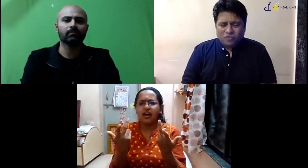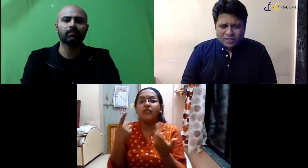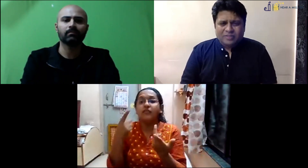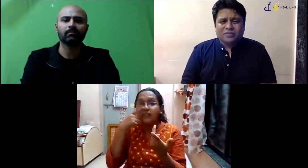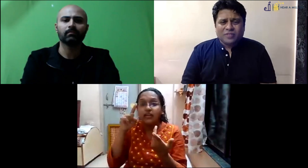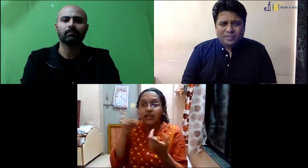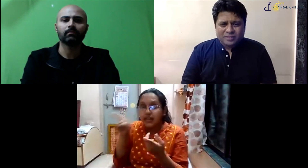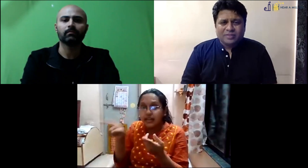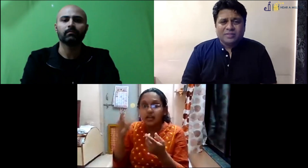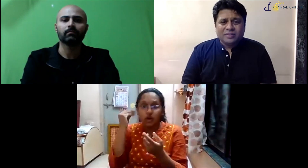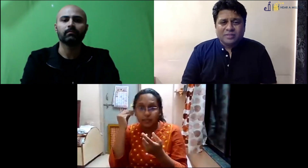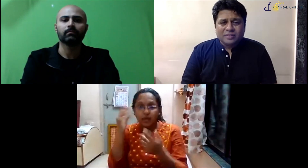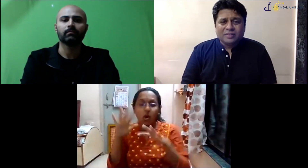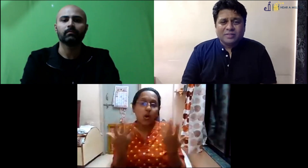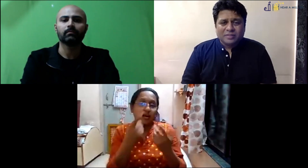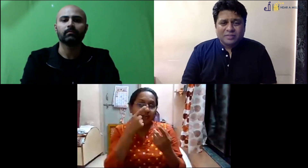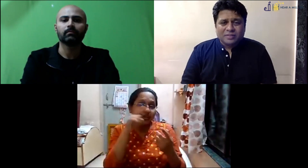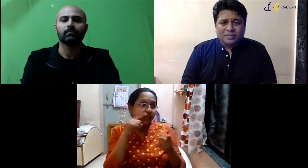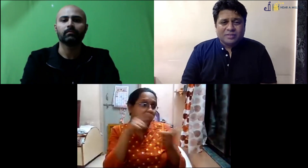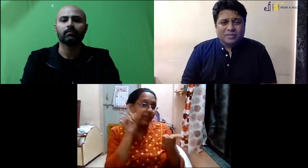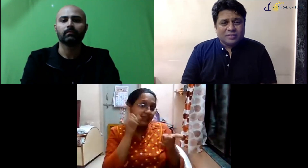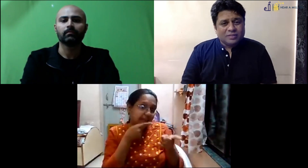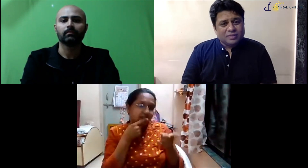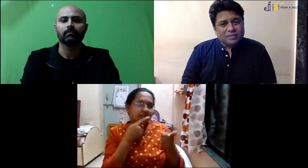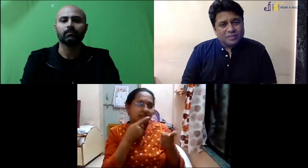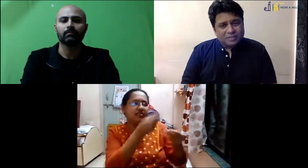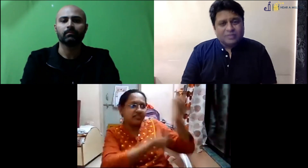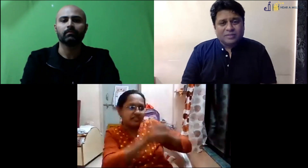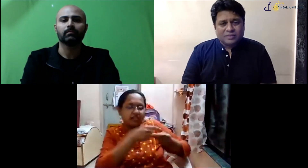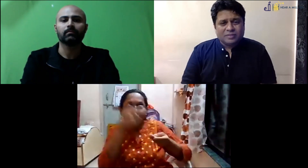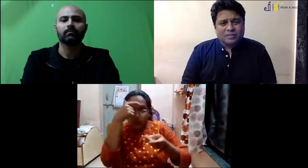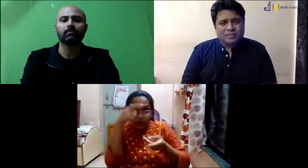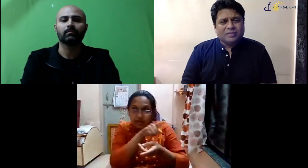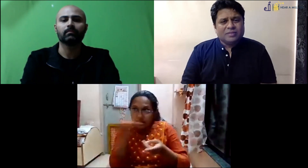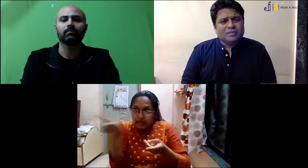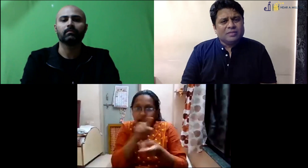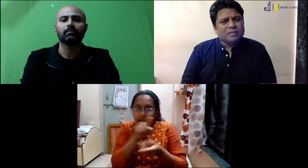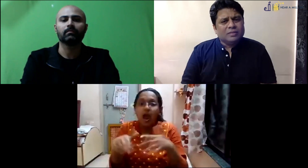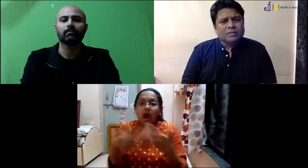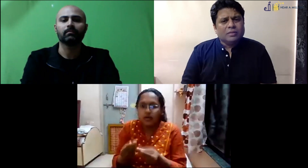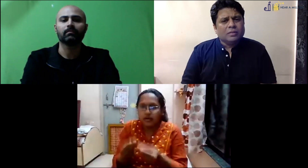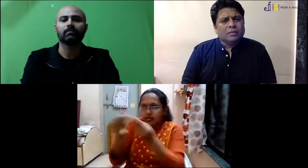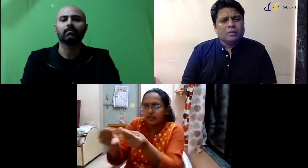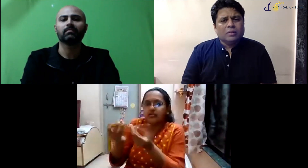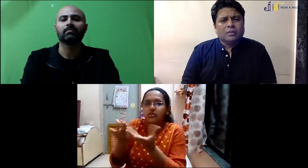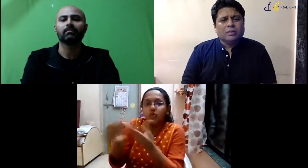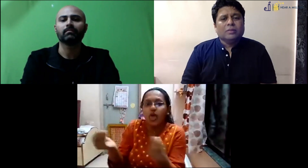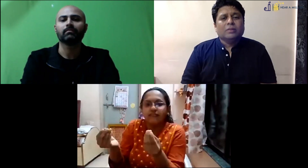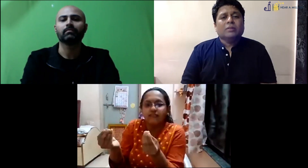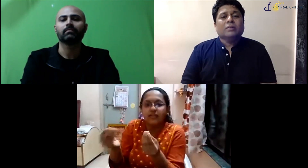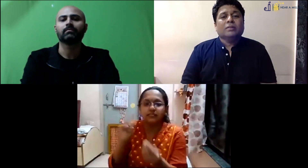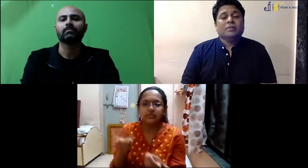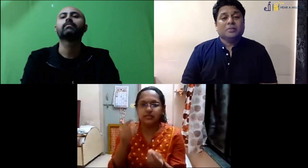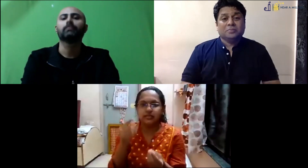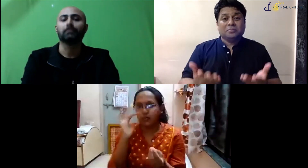right? Whether we are following any religion. But if the parents are hearing or deaf parents, when they have a deaf child,